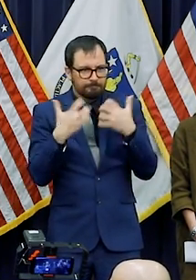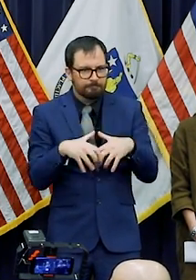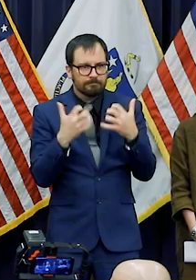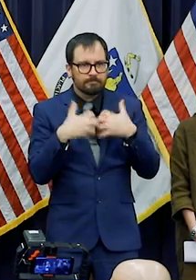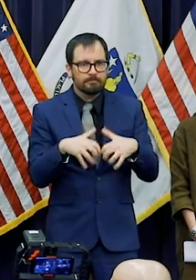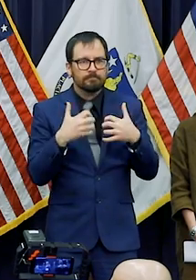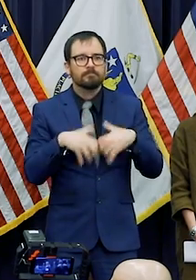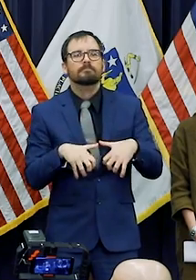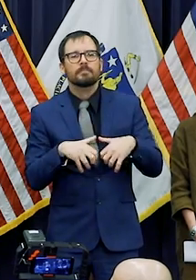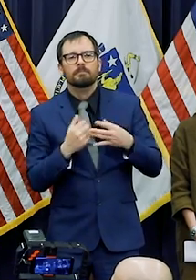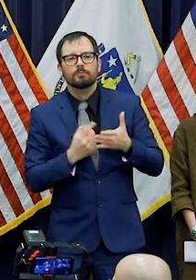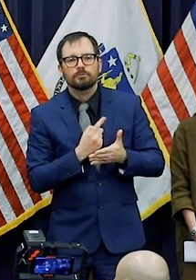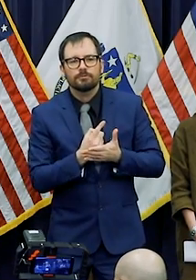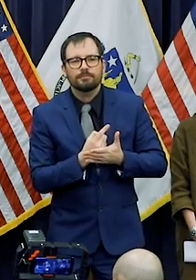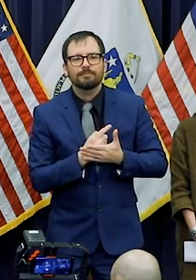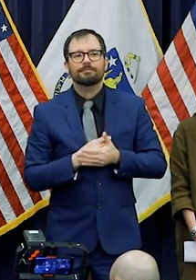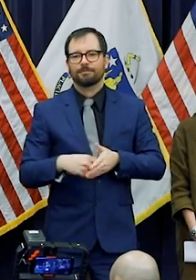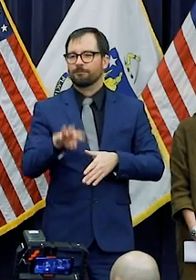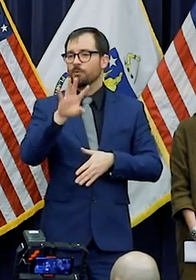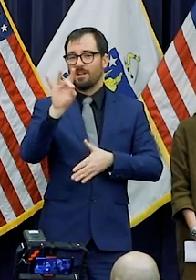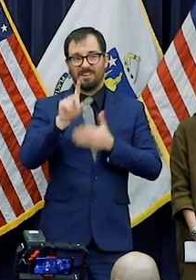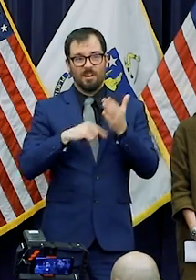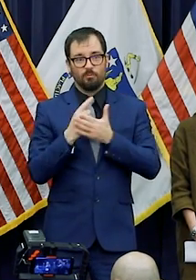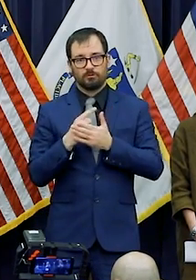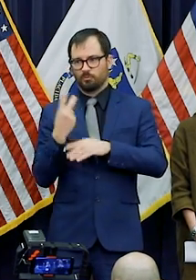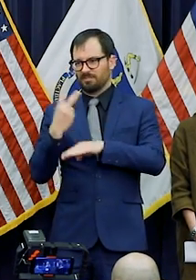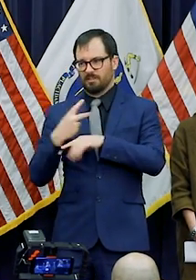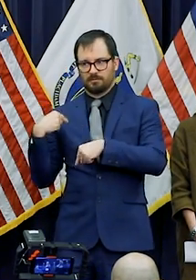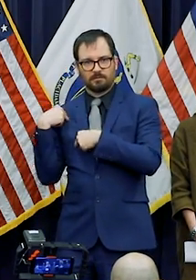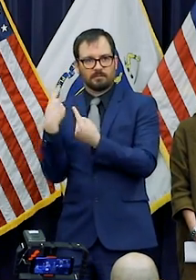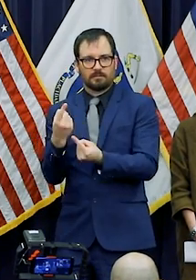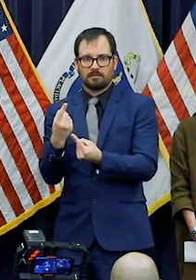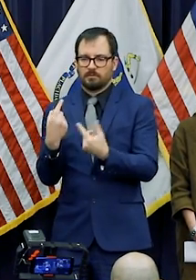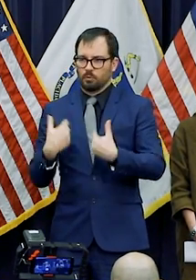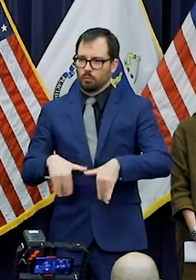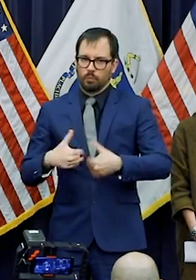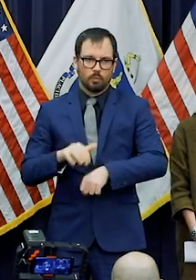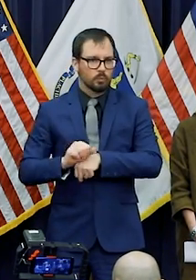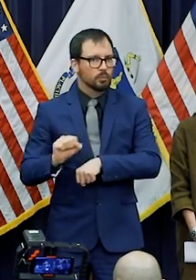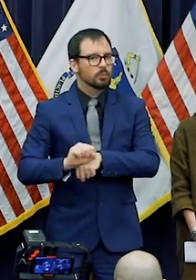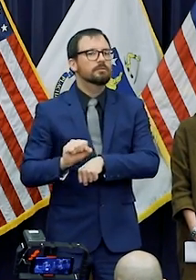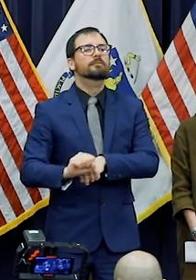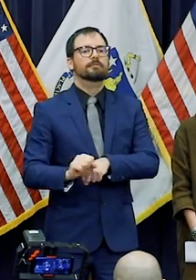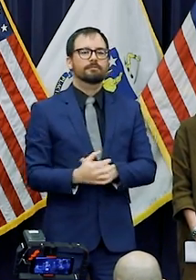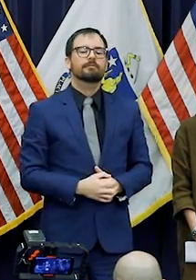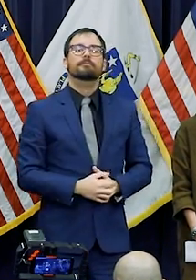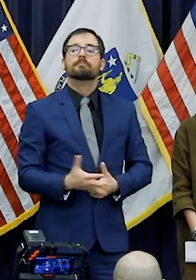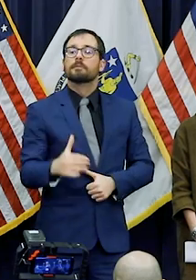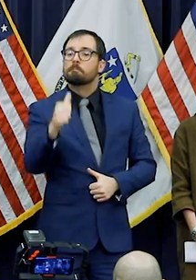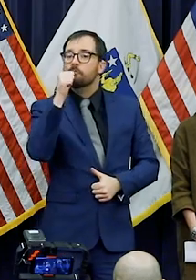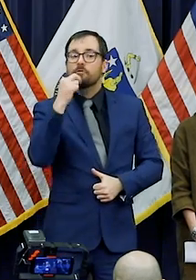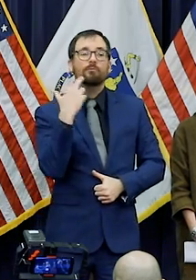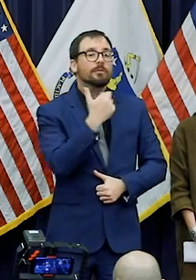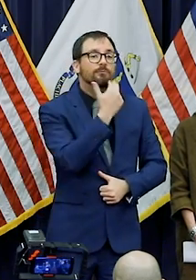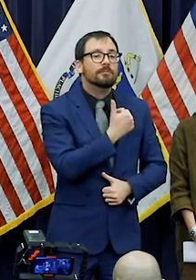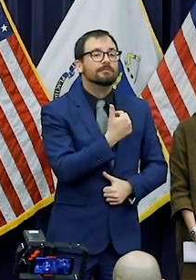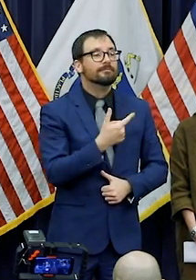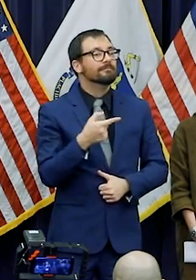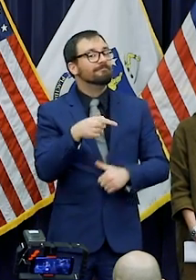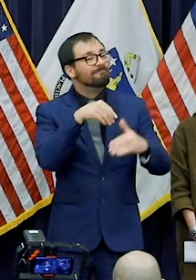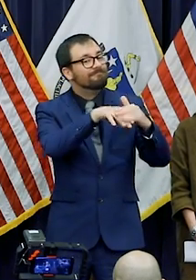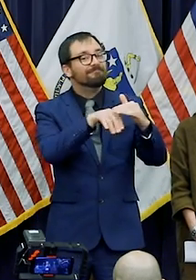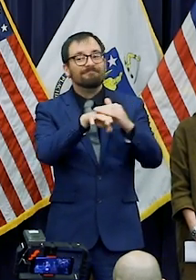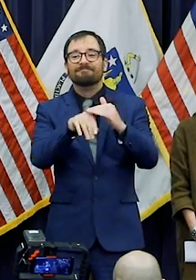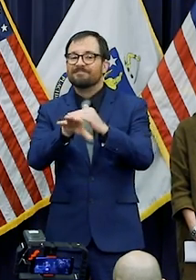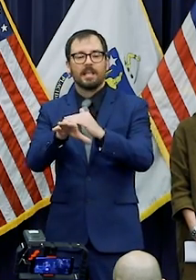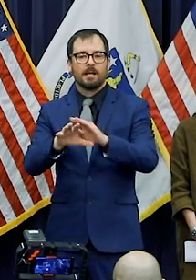in Massachusetts that offer food and drink shall not offer on-premises consumption. These establishments may continue to offer food